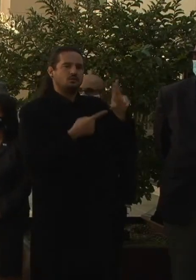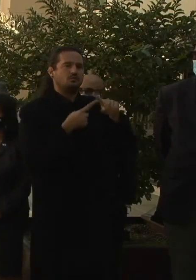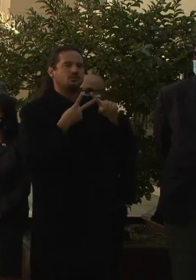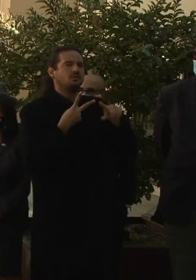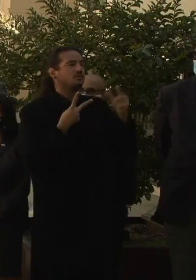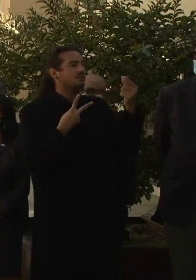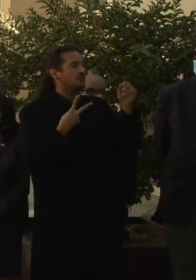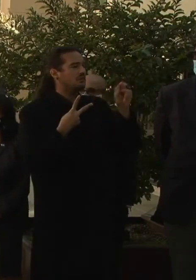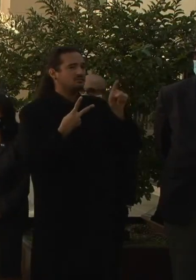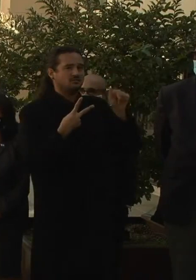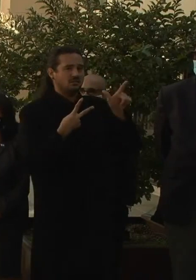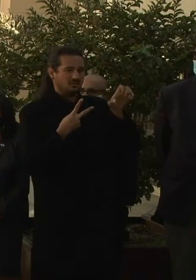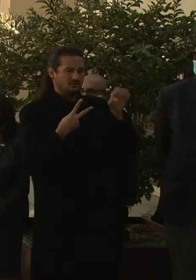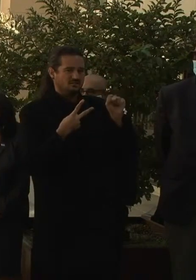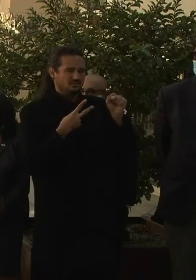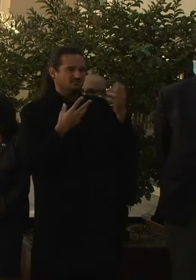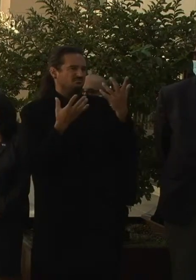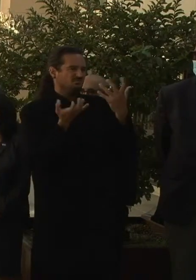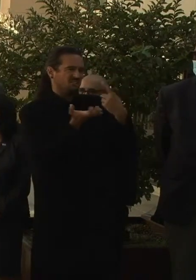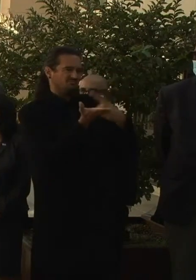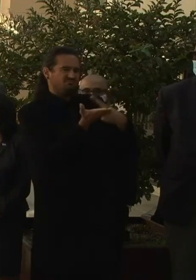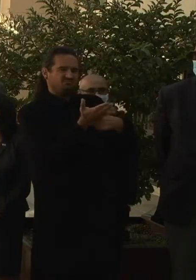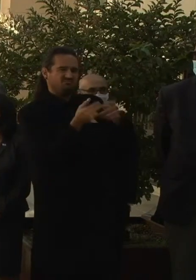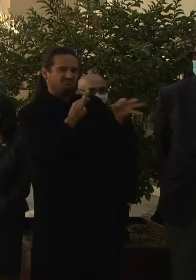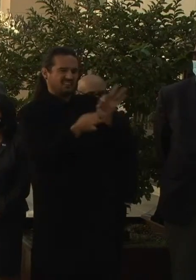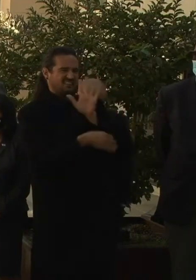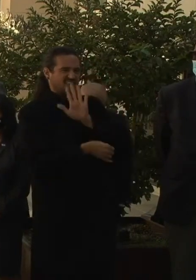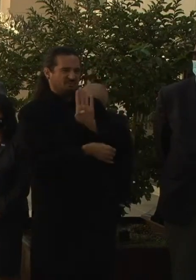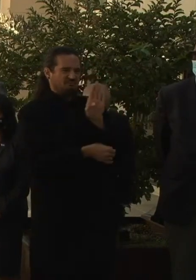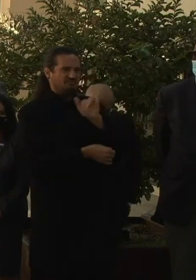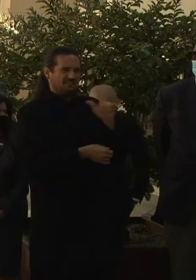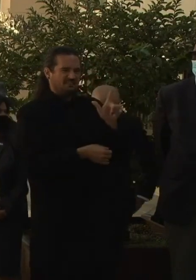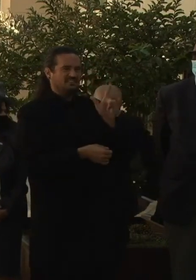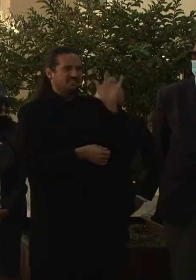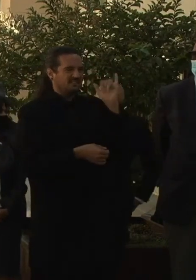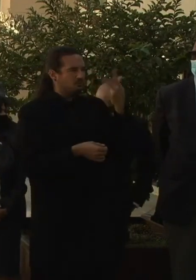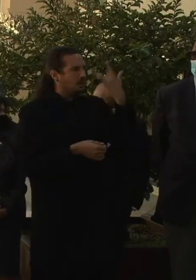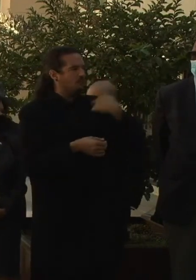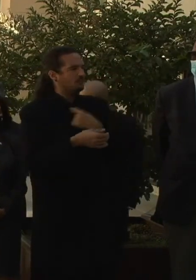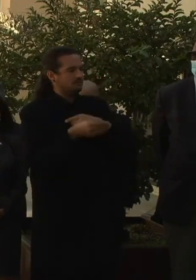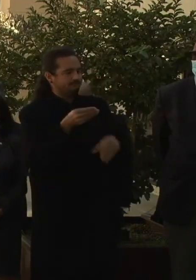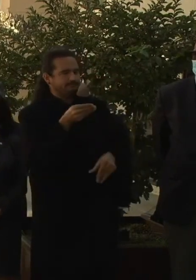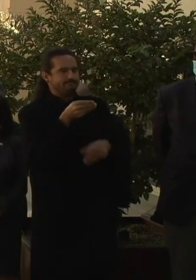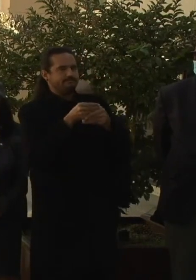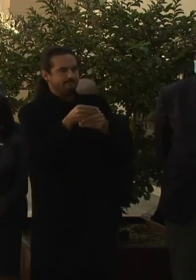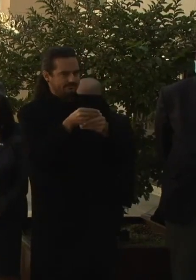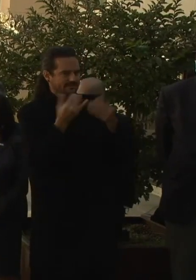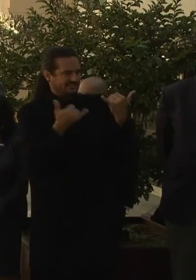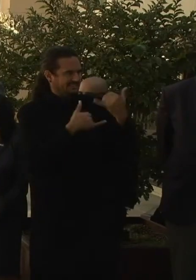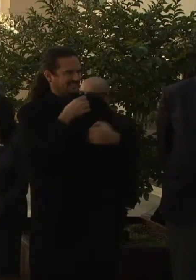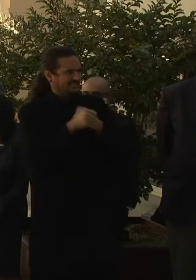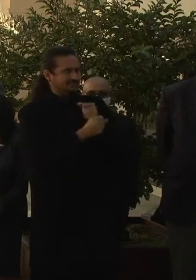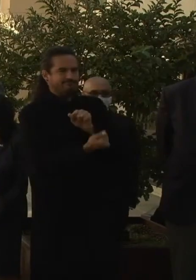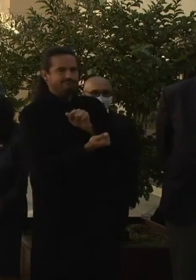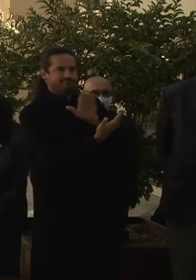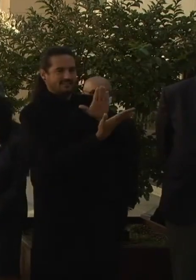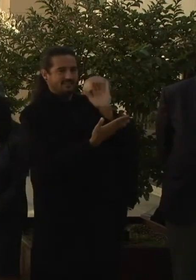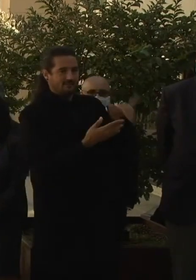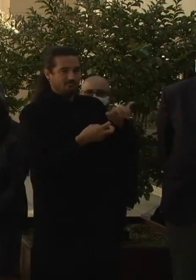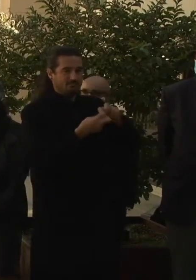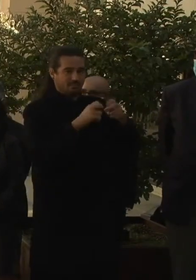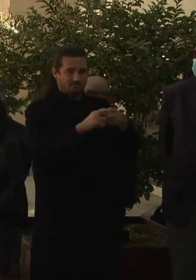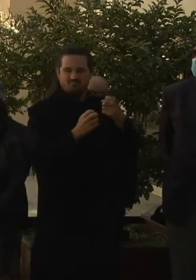absolutely challenging, and that's why we put an unprecedented amount of additional resources in the pot this year. But nonetheless, the need is indeed great.